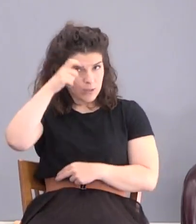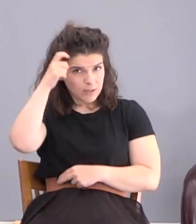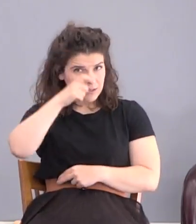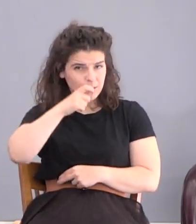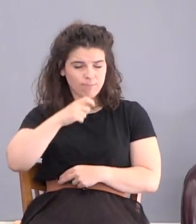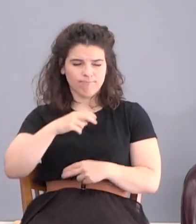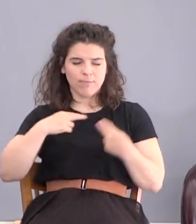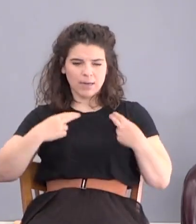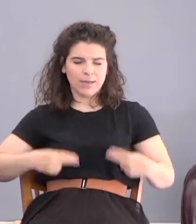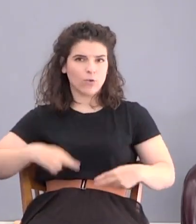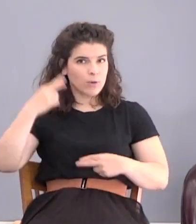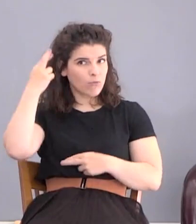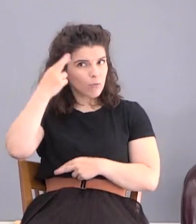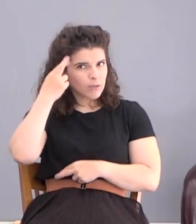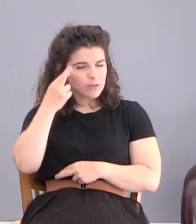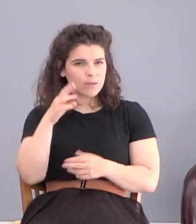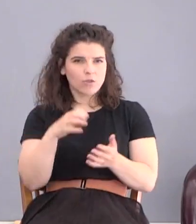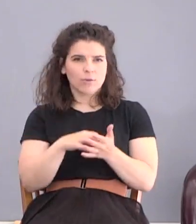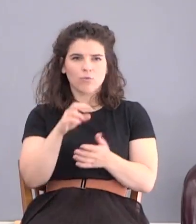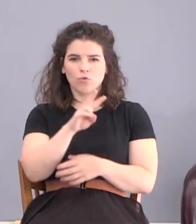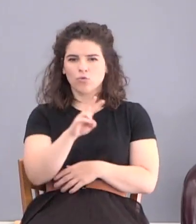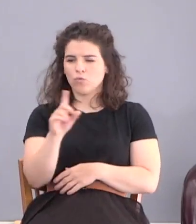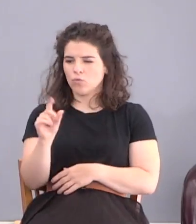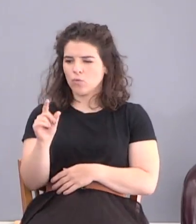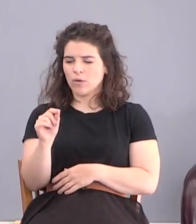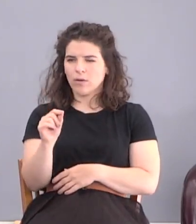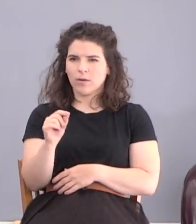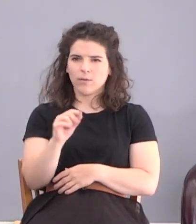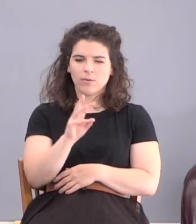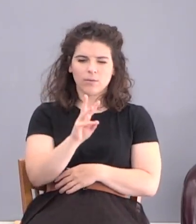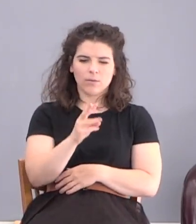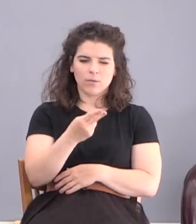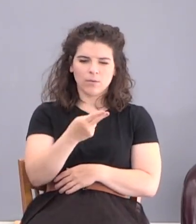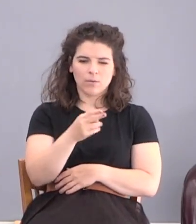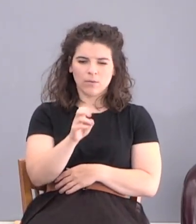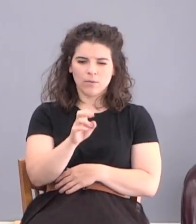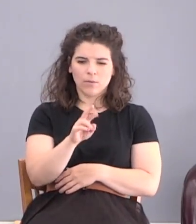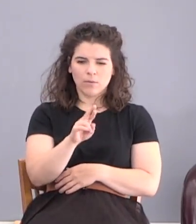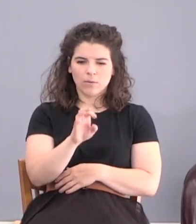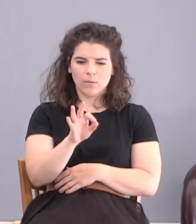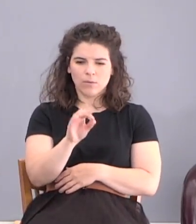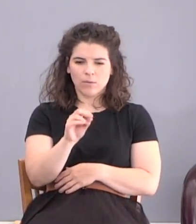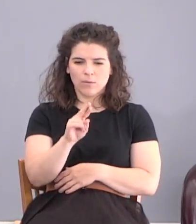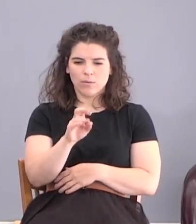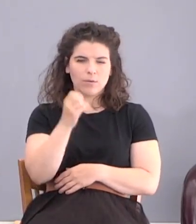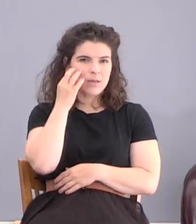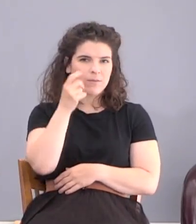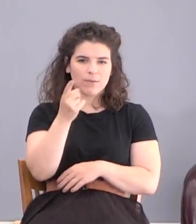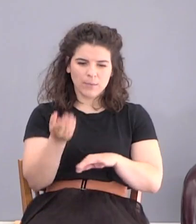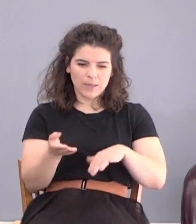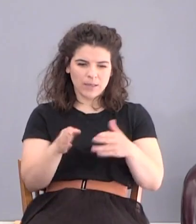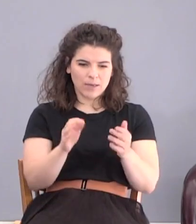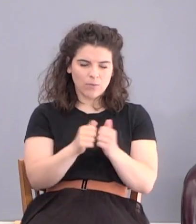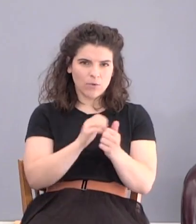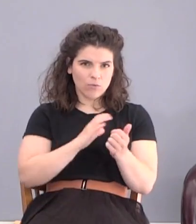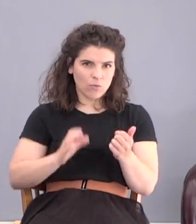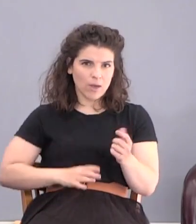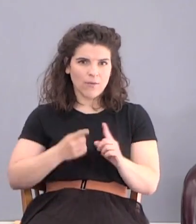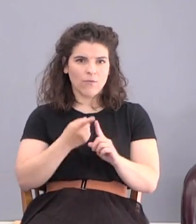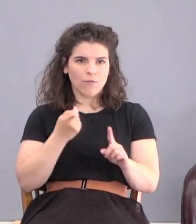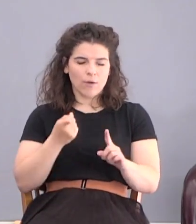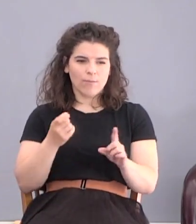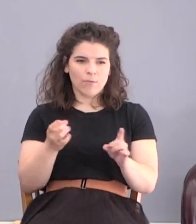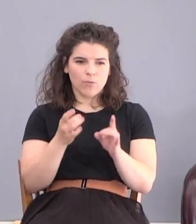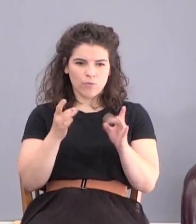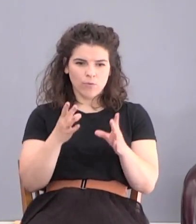back at chapter 2, verse 20, it says, wherefore, if ye be dead with Christ from the rudiments of the world, why